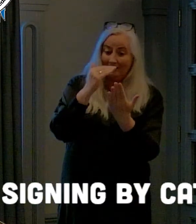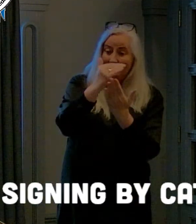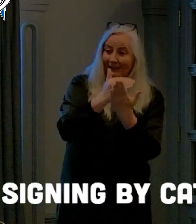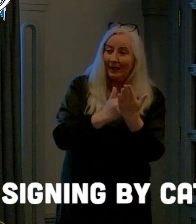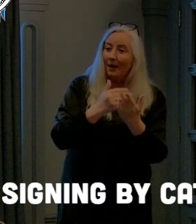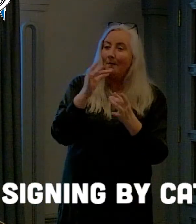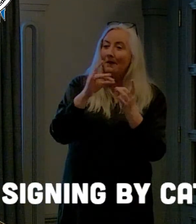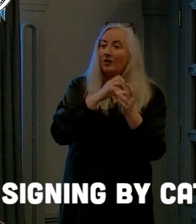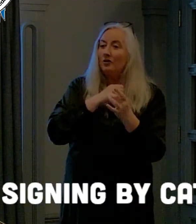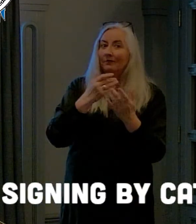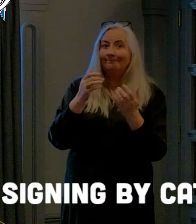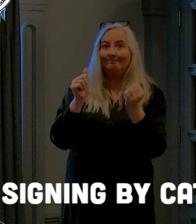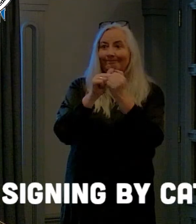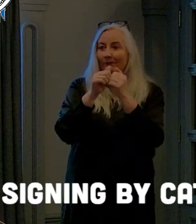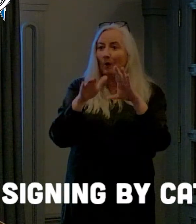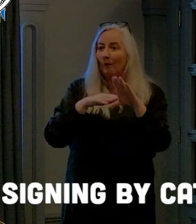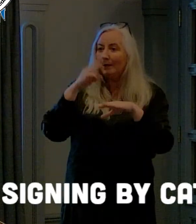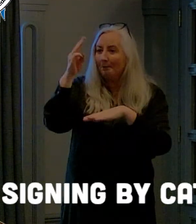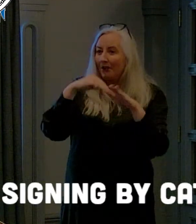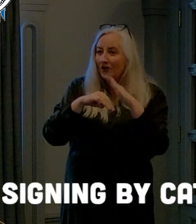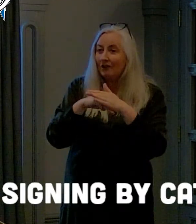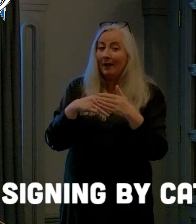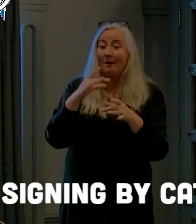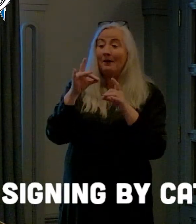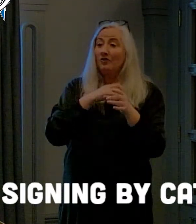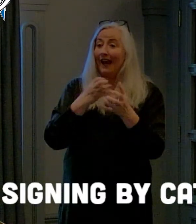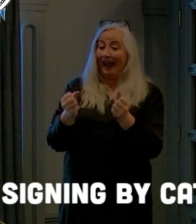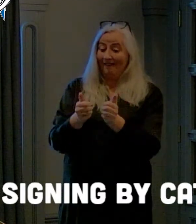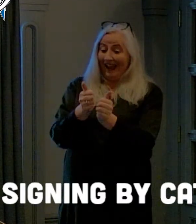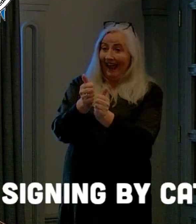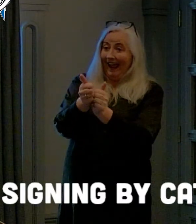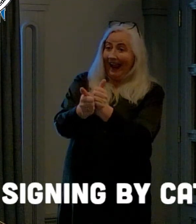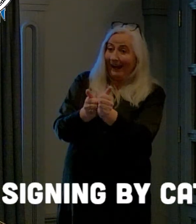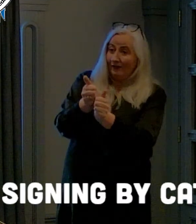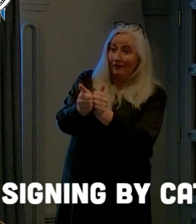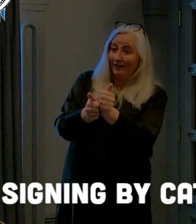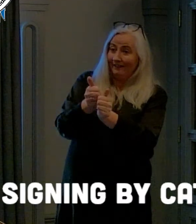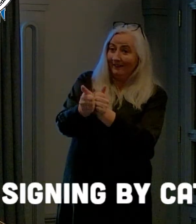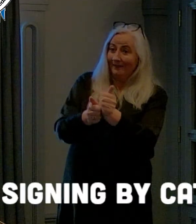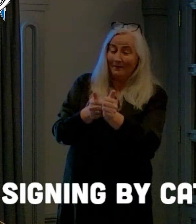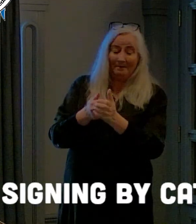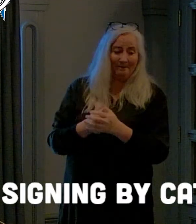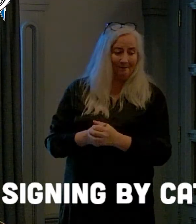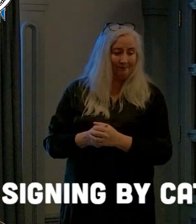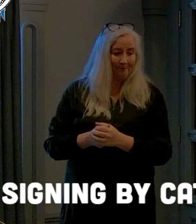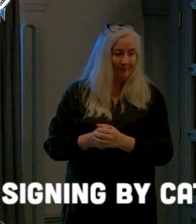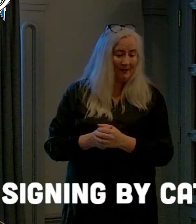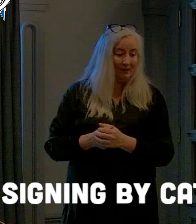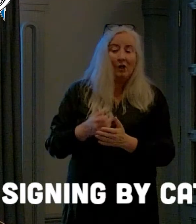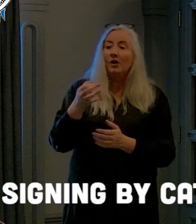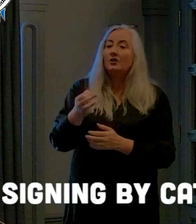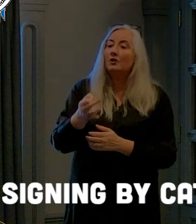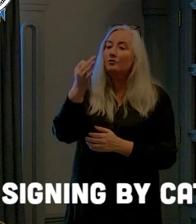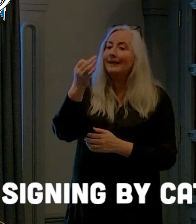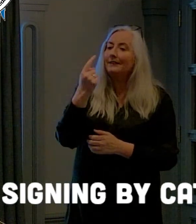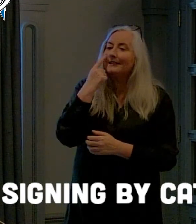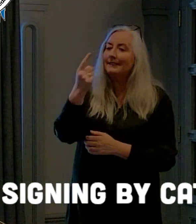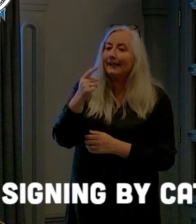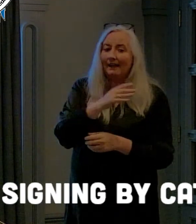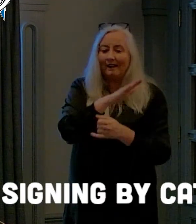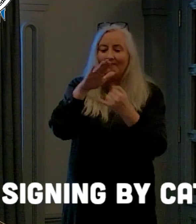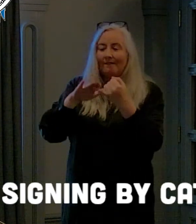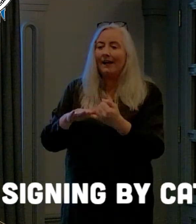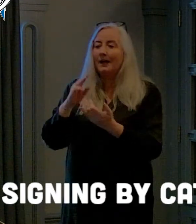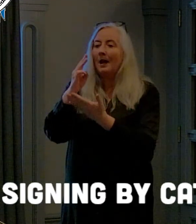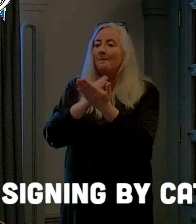essentially administered and actioned, essentially. So it was lovely to see then in the final version